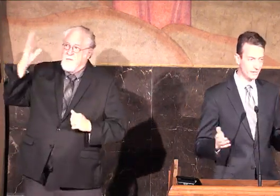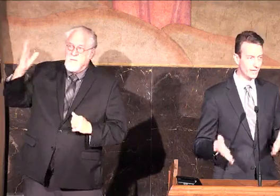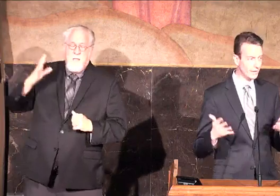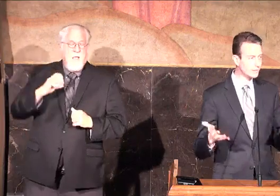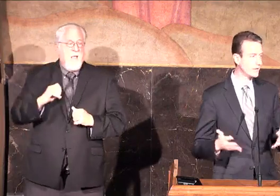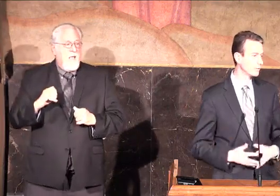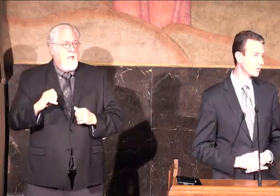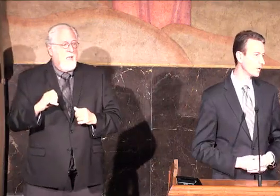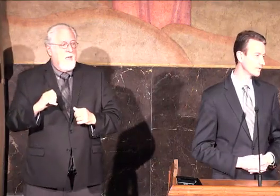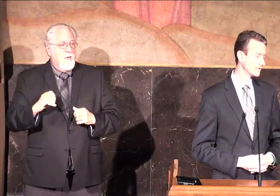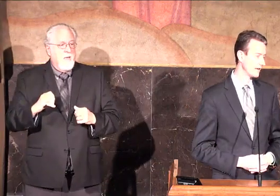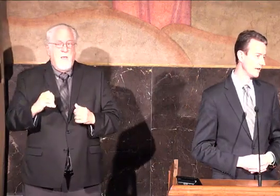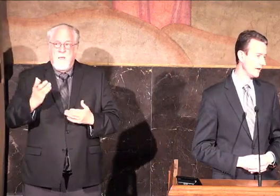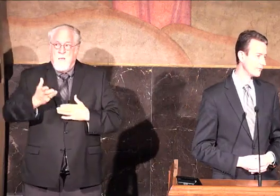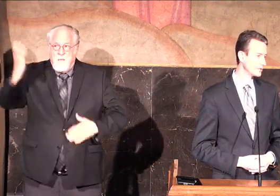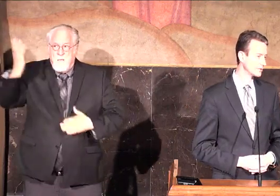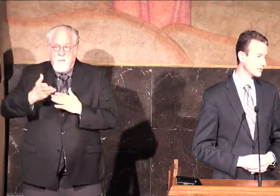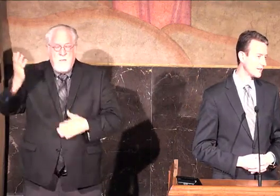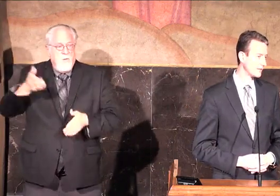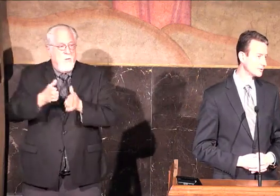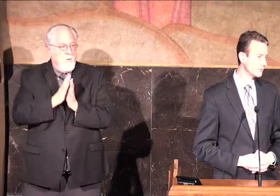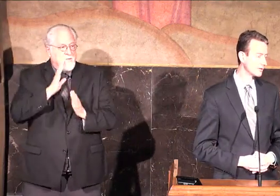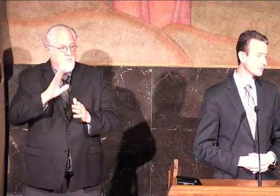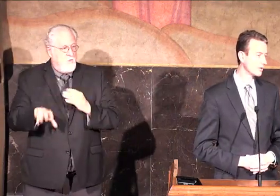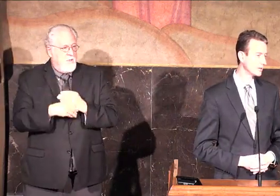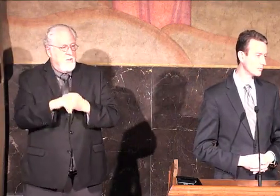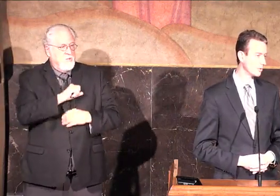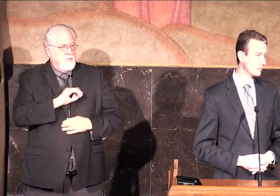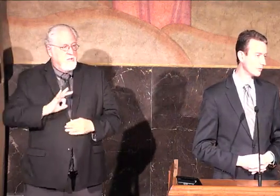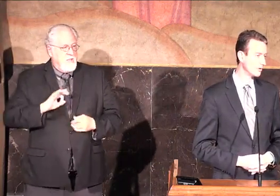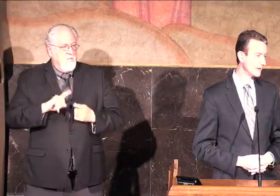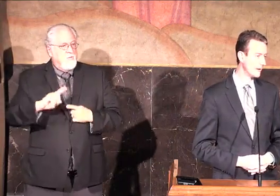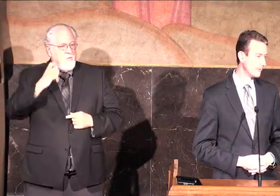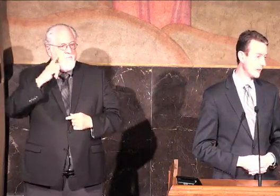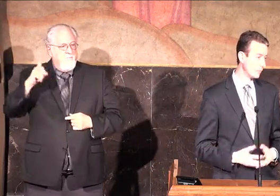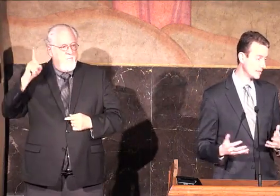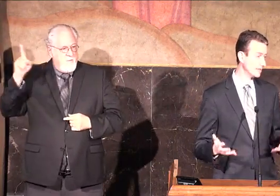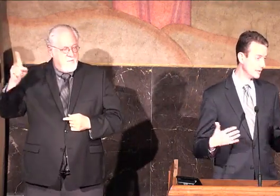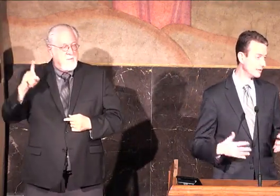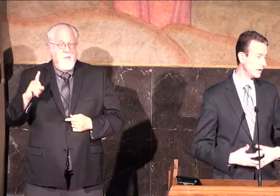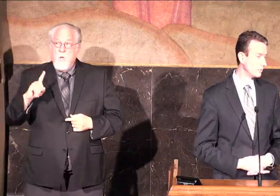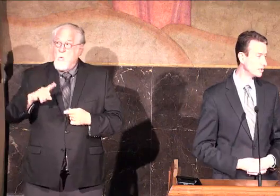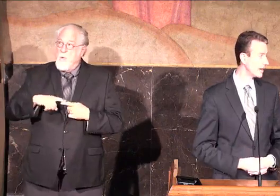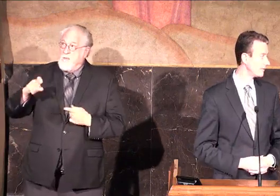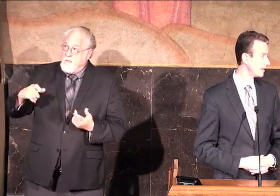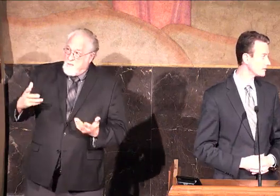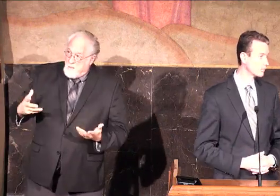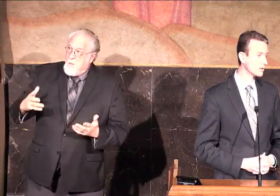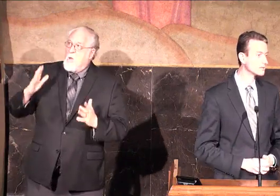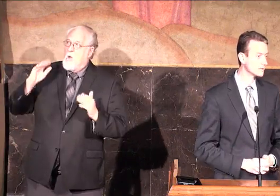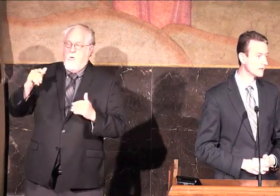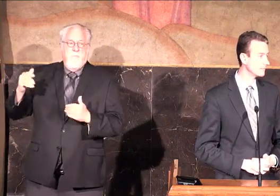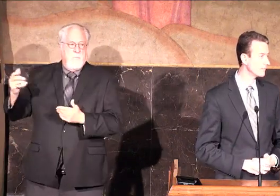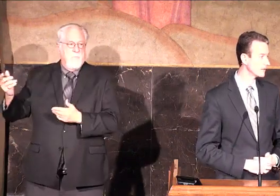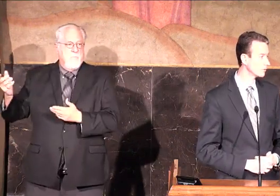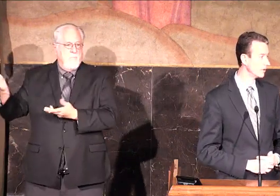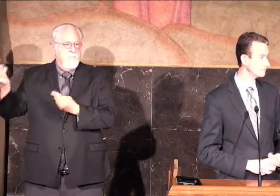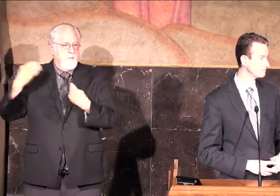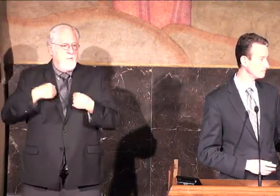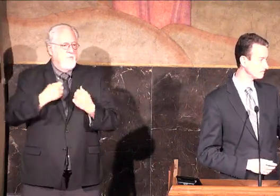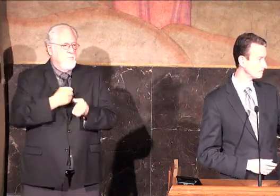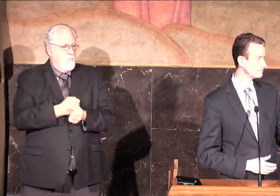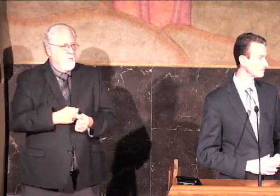been elevating requests for additional staff to the federal government, and we're hopeful that when needed, we could have that support as